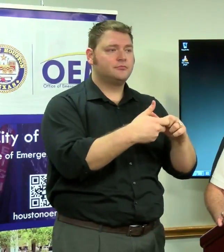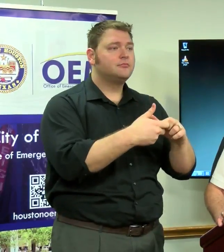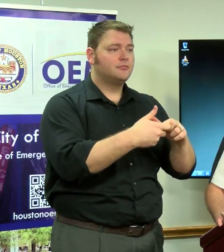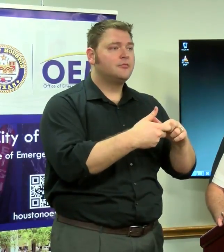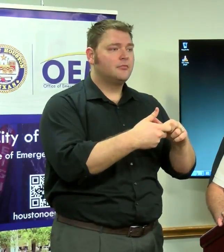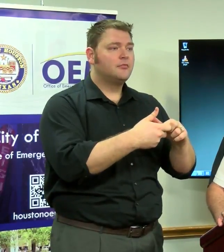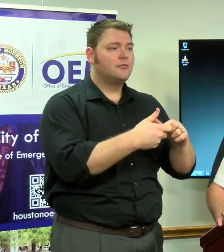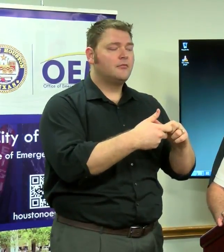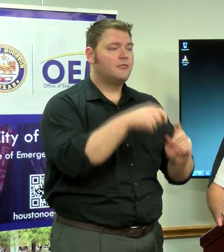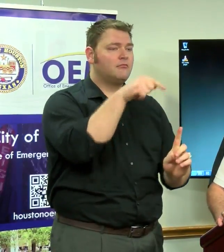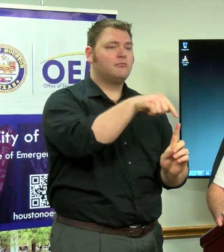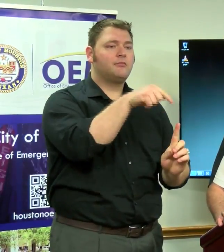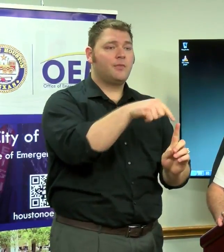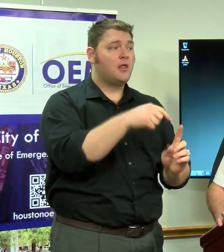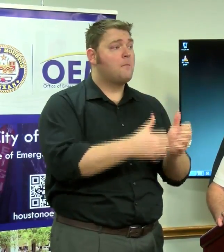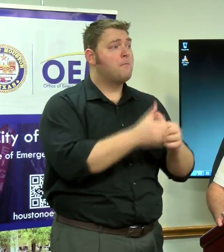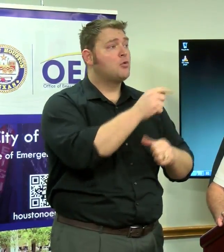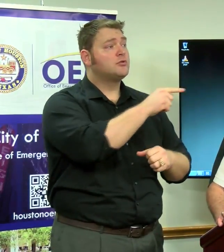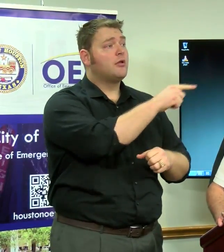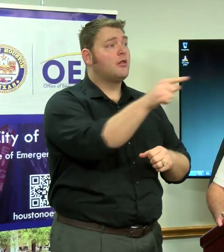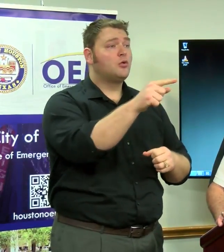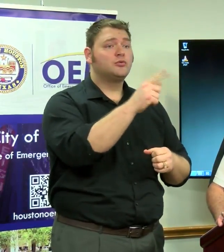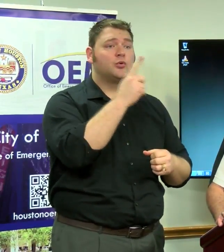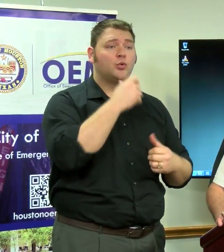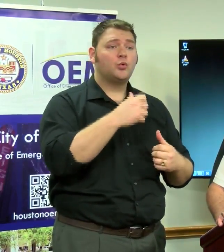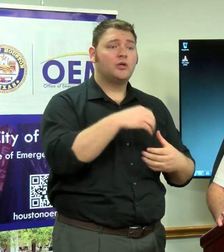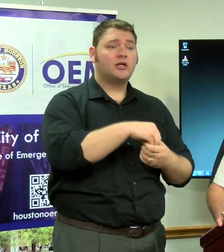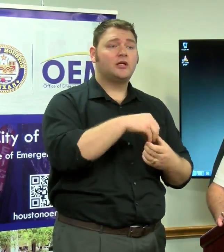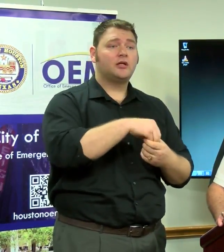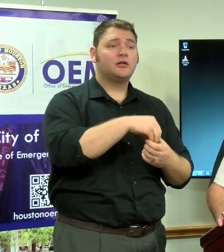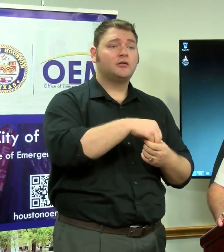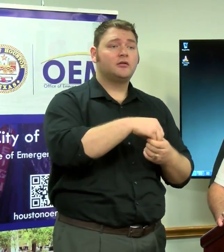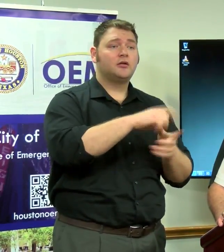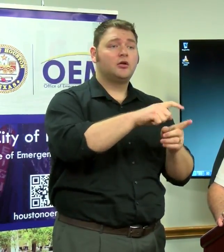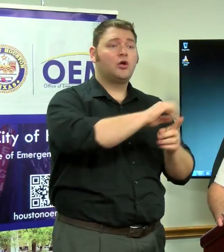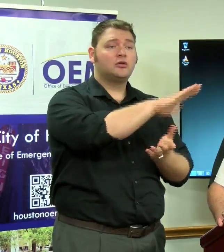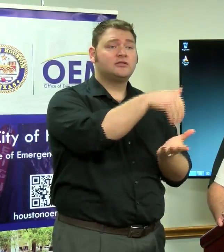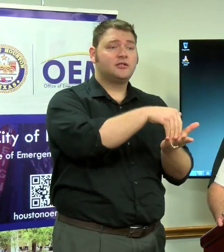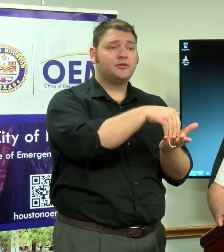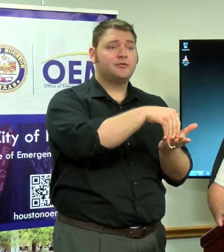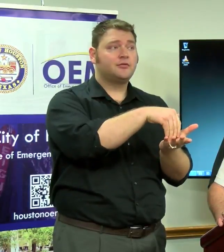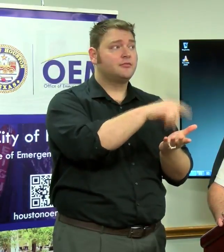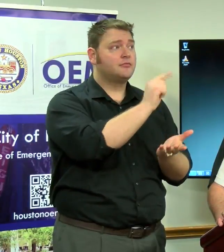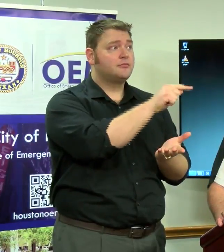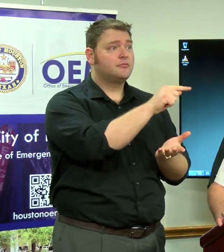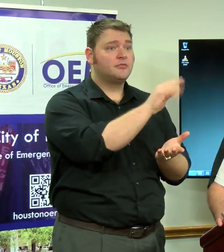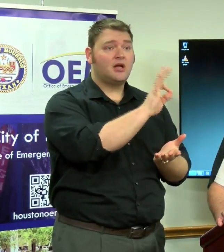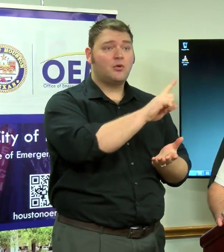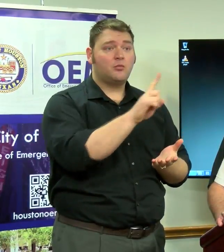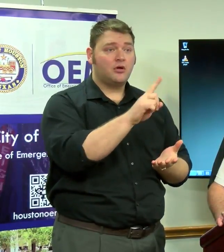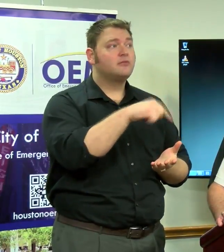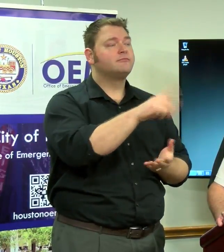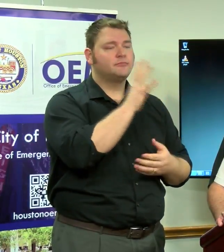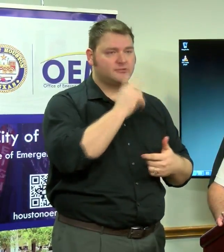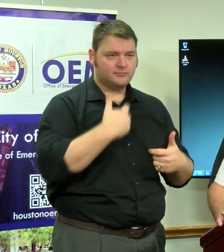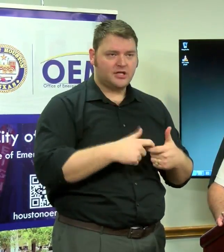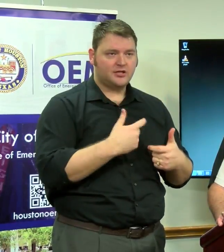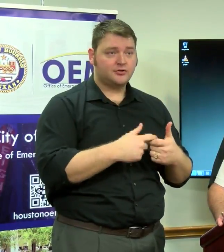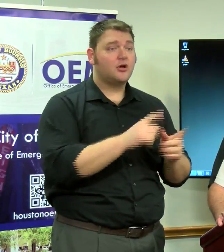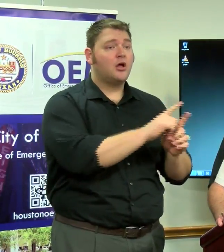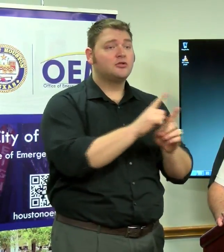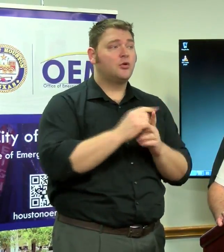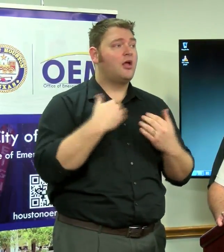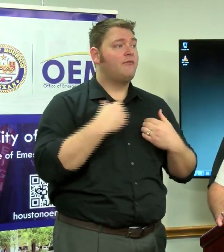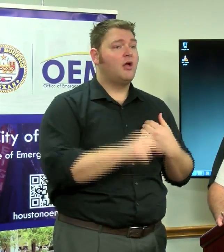in 911 center are Spanish speakers. And we also have a language line. If we have other languages that we